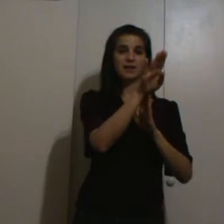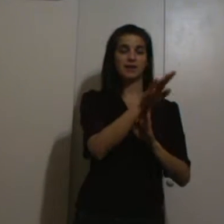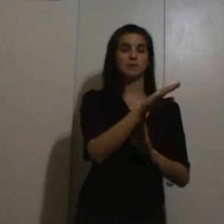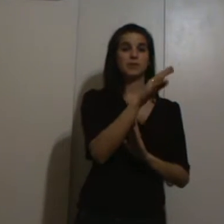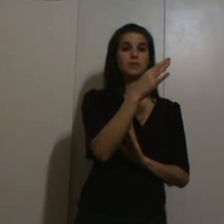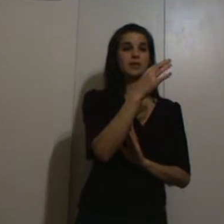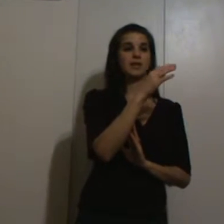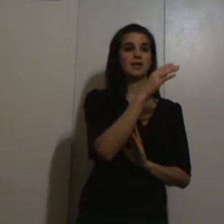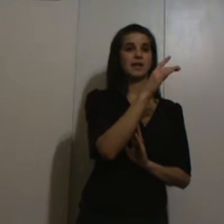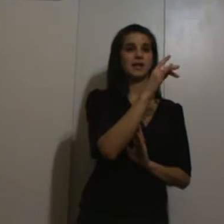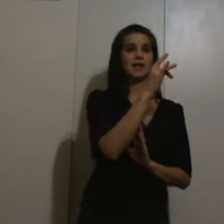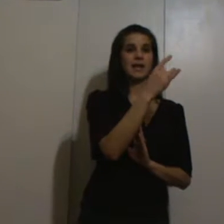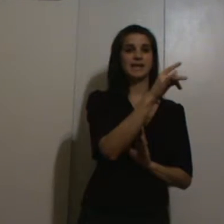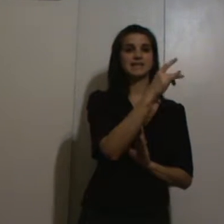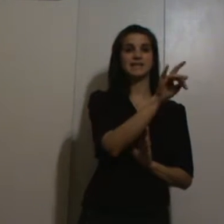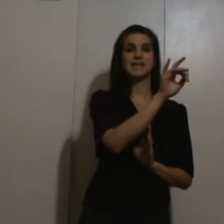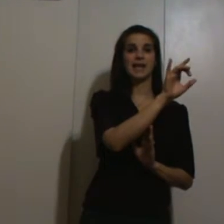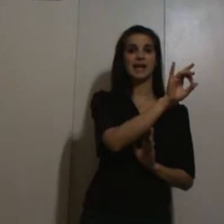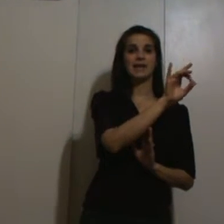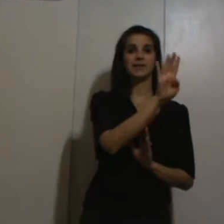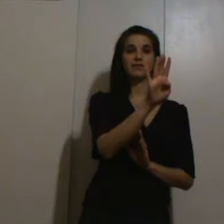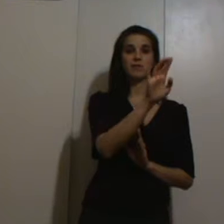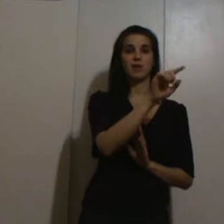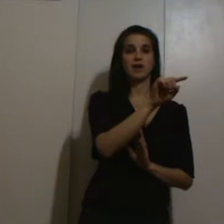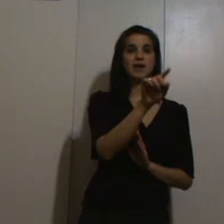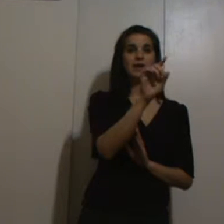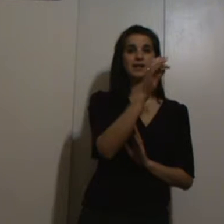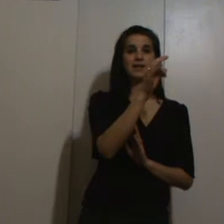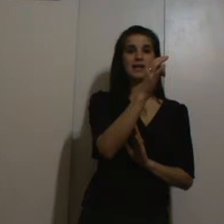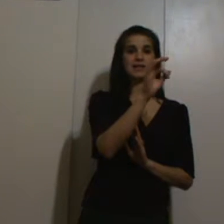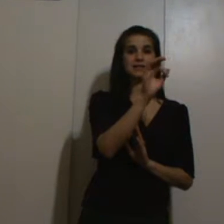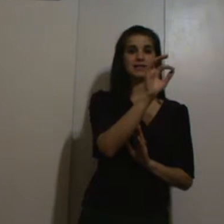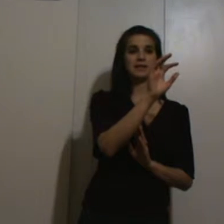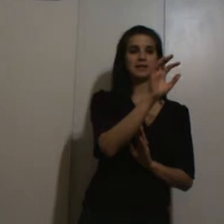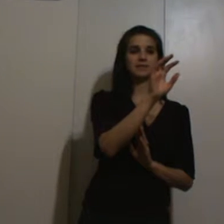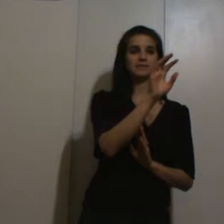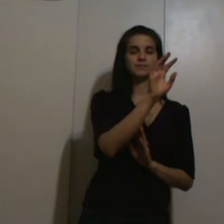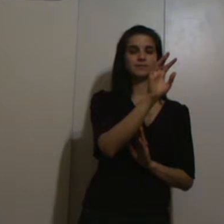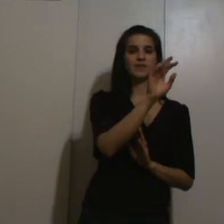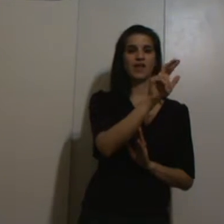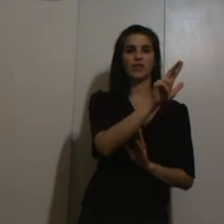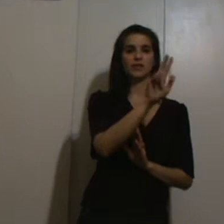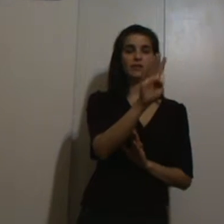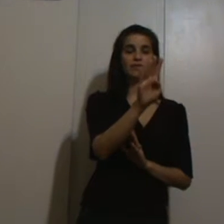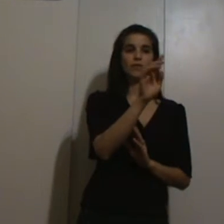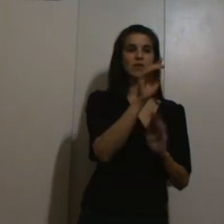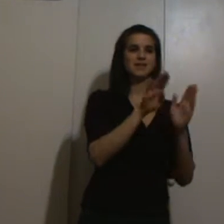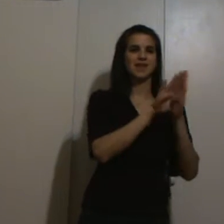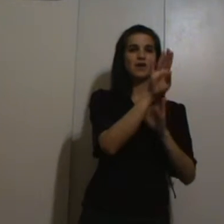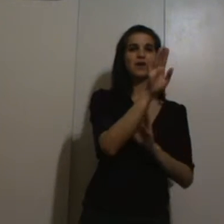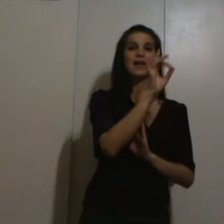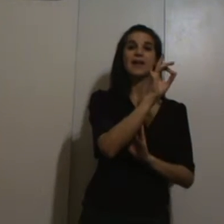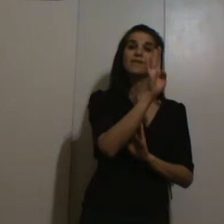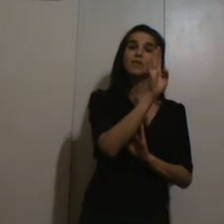it skyrocketed up 34%. There were new power sources developed during this time